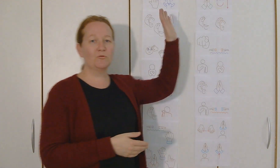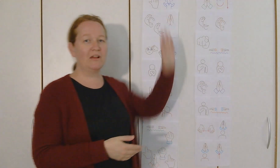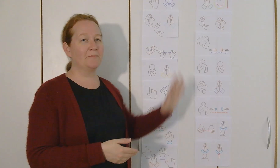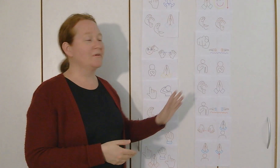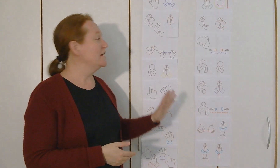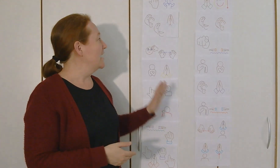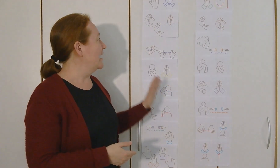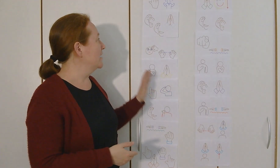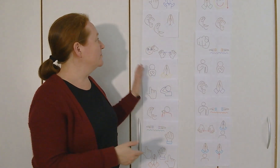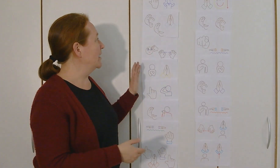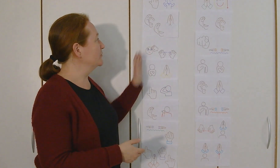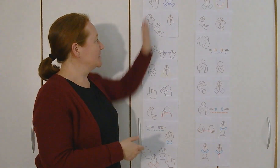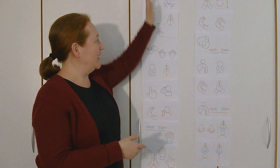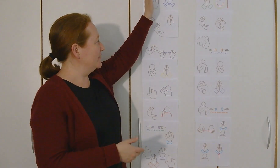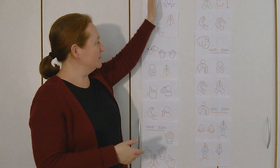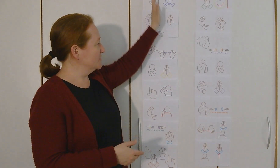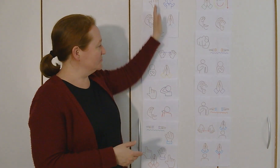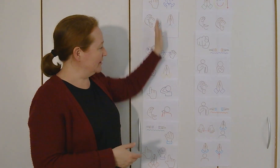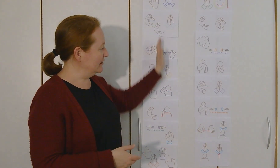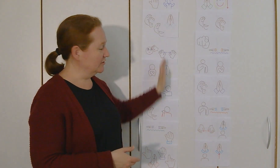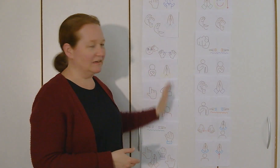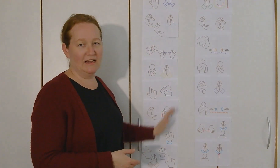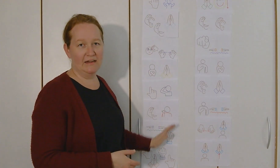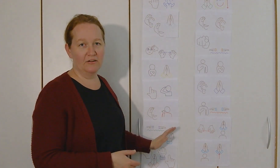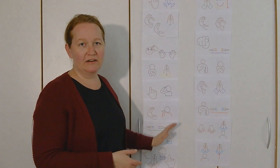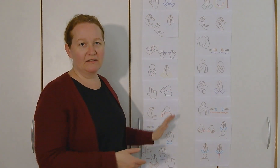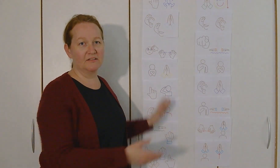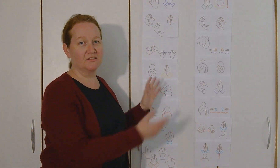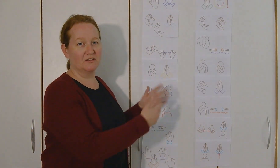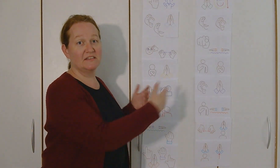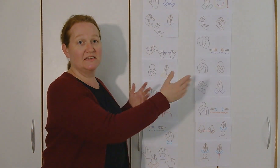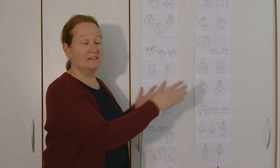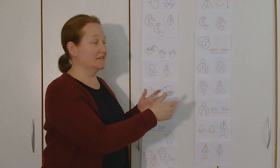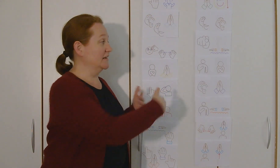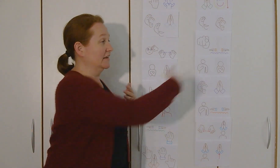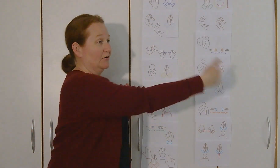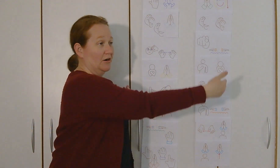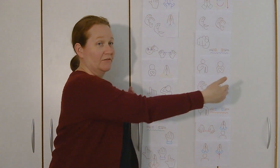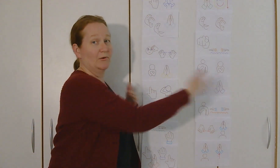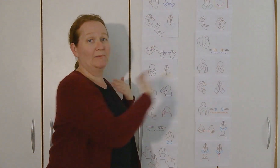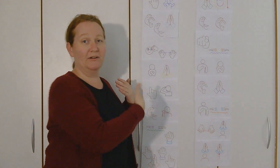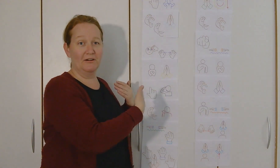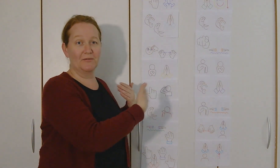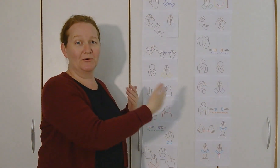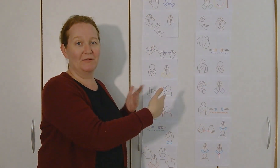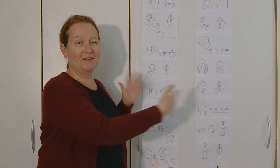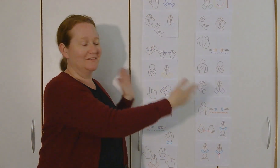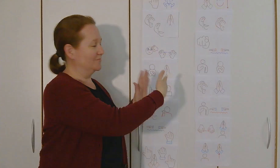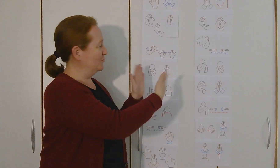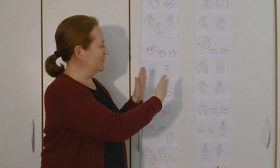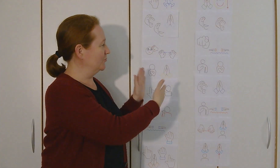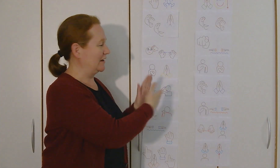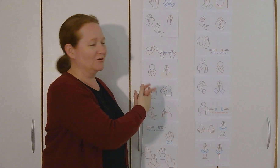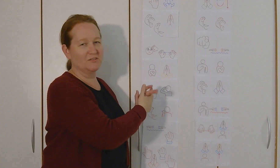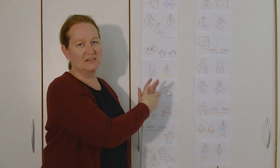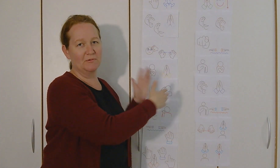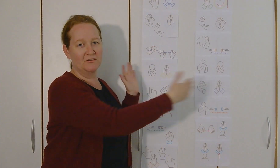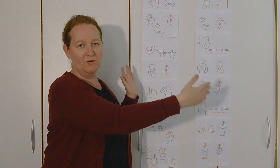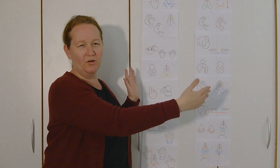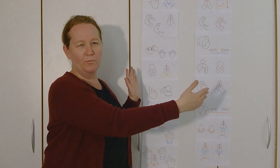up. I have them just as one long line going like this so that it's easy to say, okay, half the primary, half the primary. Put them quite close here, but if you've got a board,